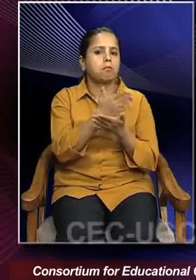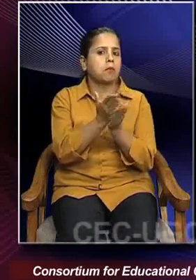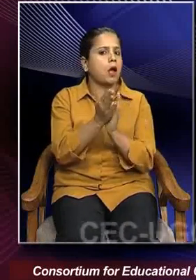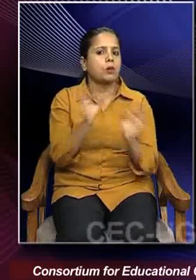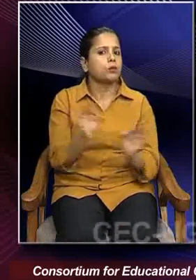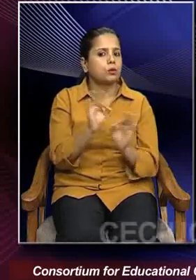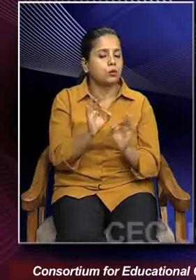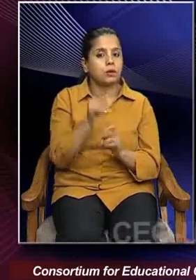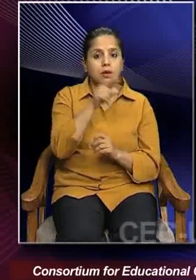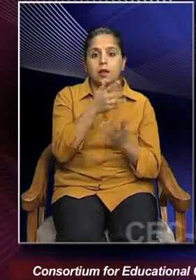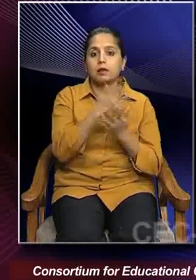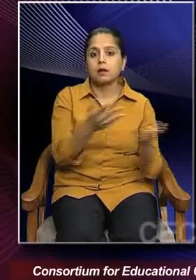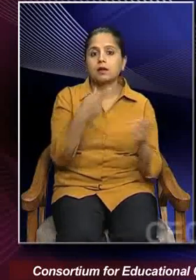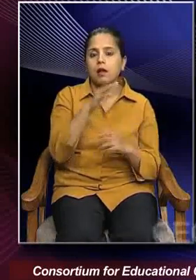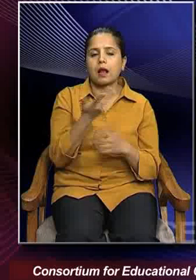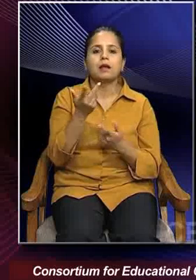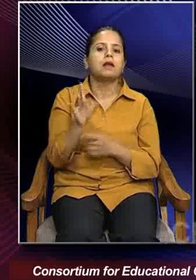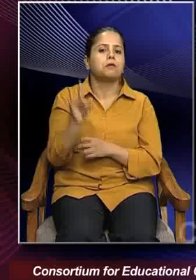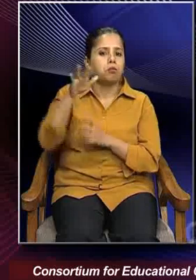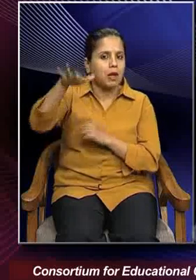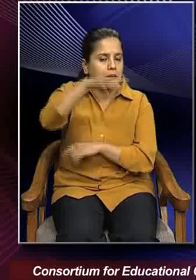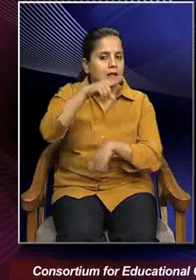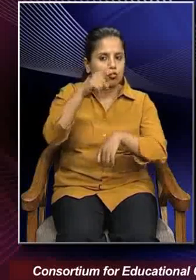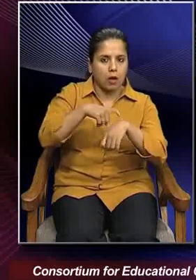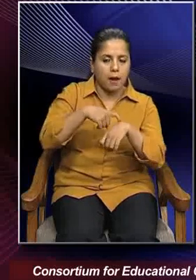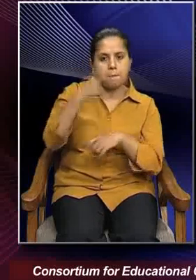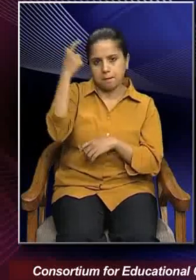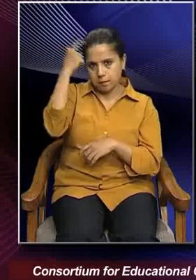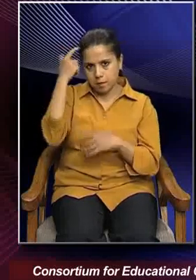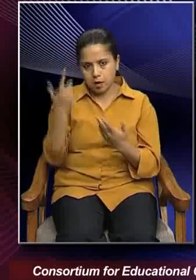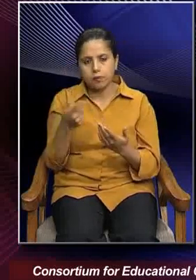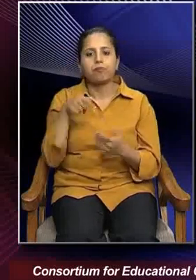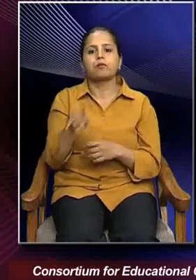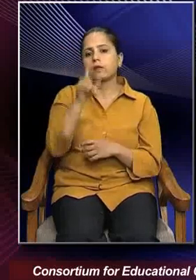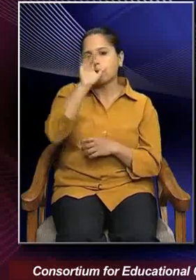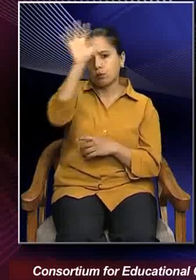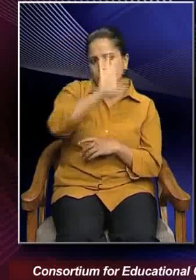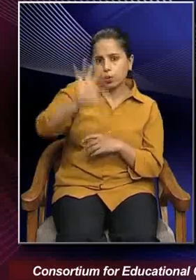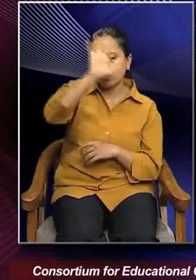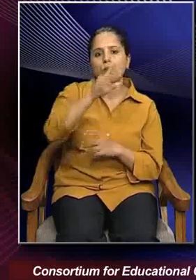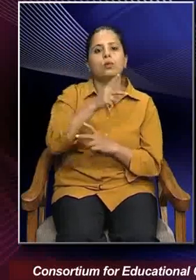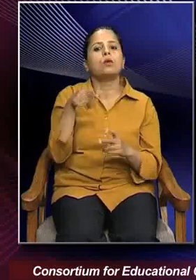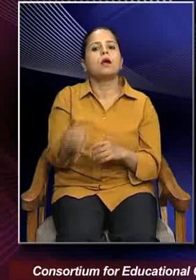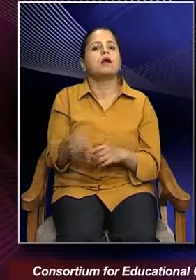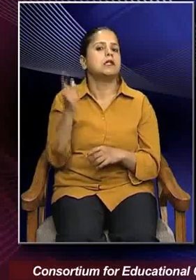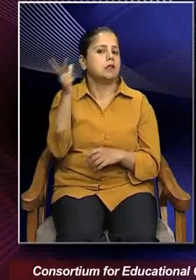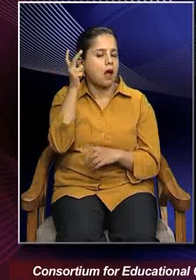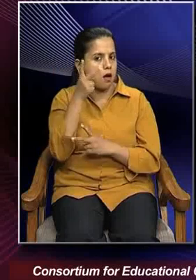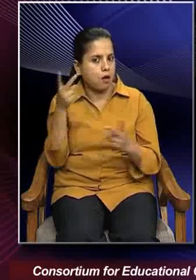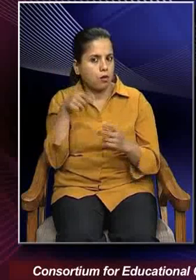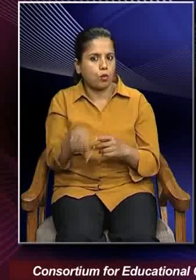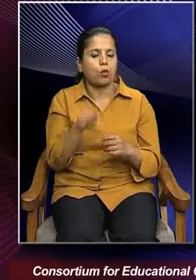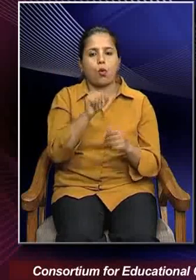So these substances are space, time, mind, ether, sound and the atoms of